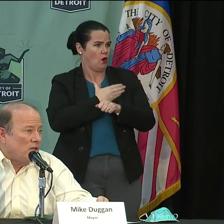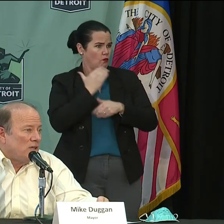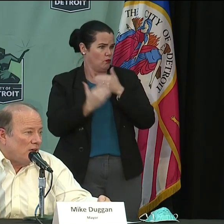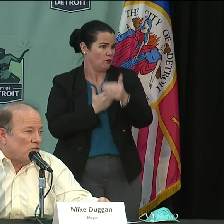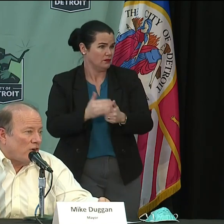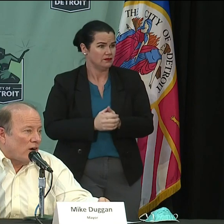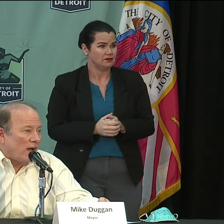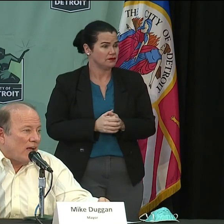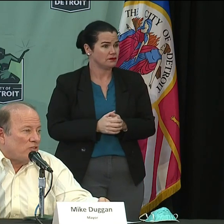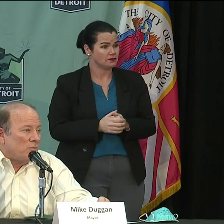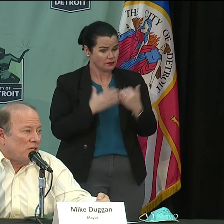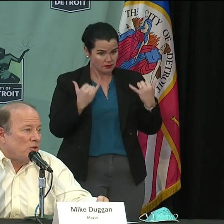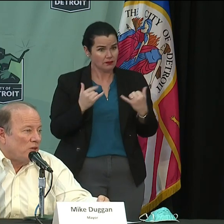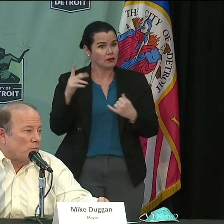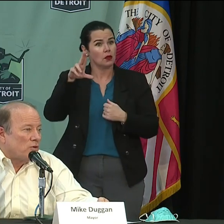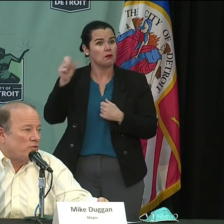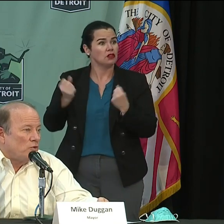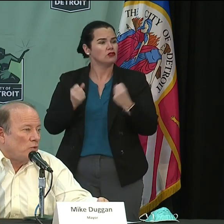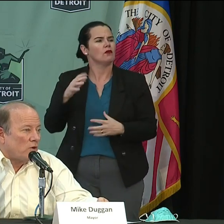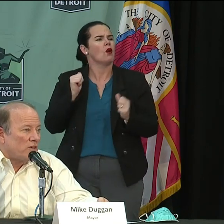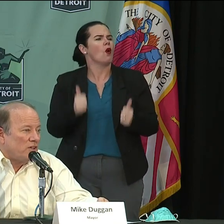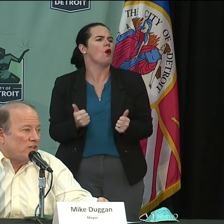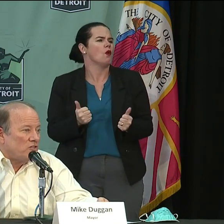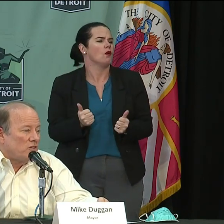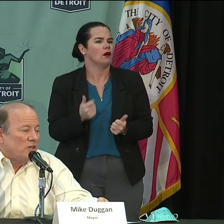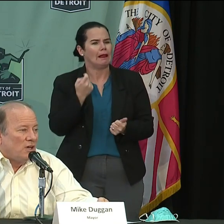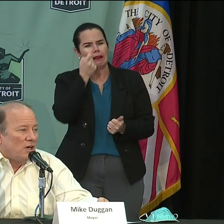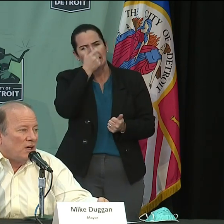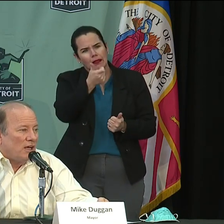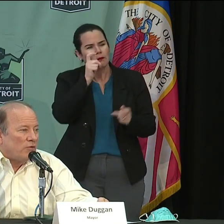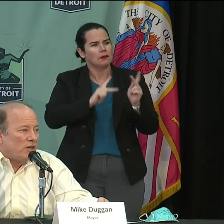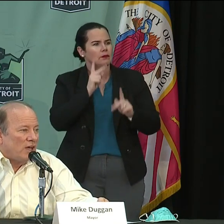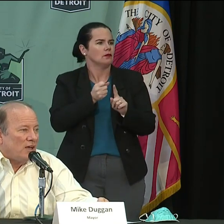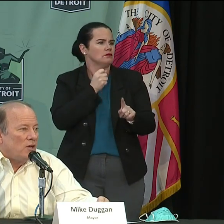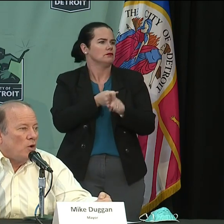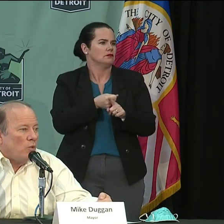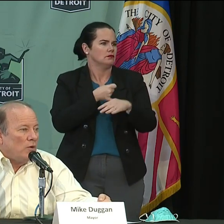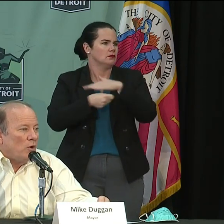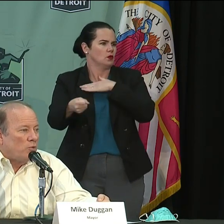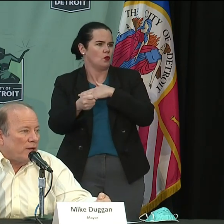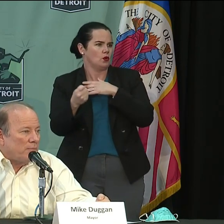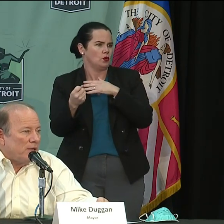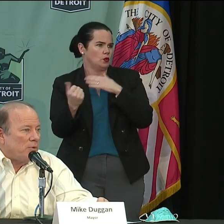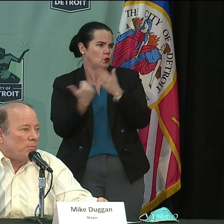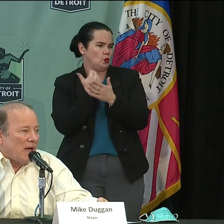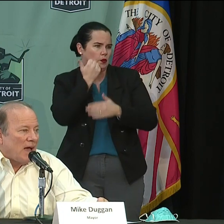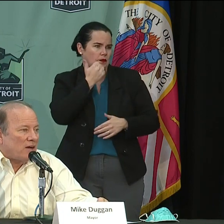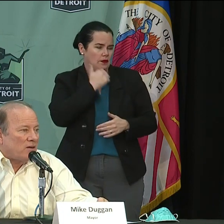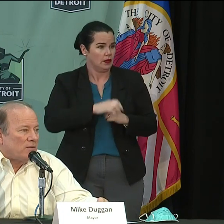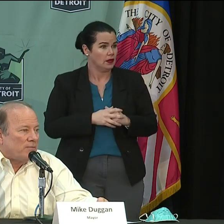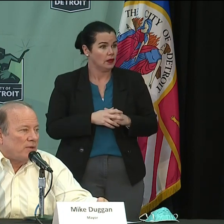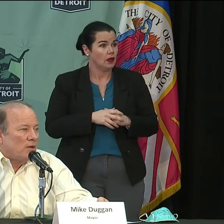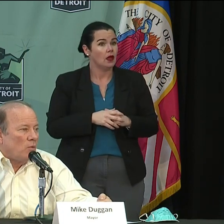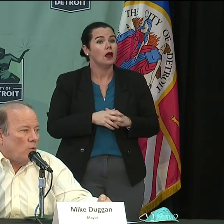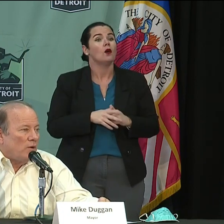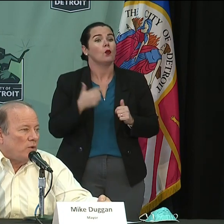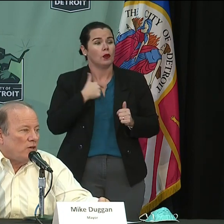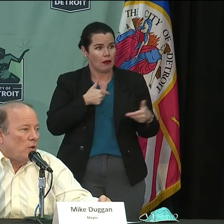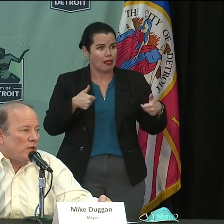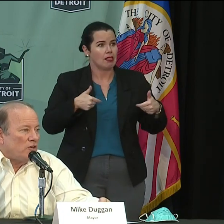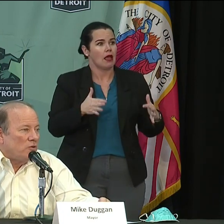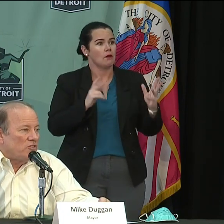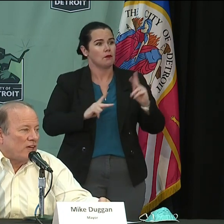now as far as minimal number of new quarantines every day. We will bring people back